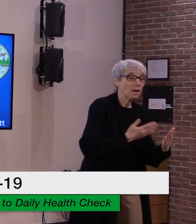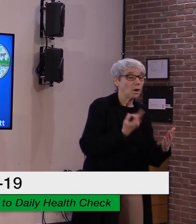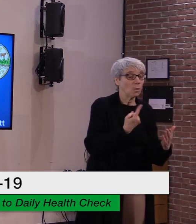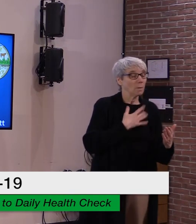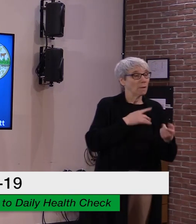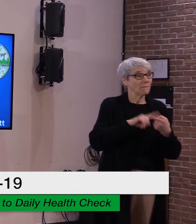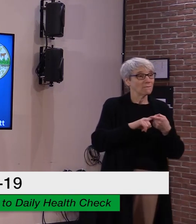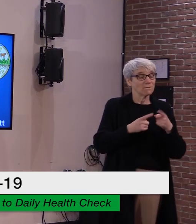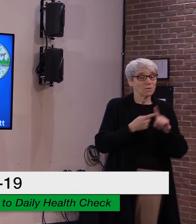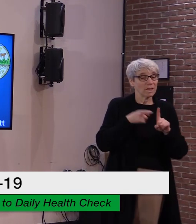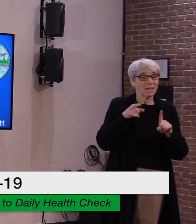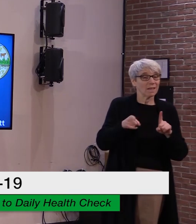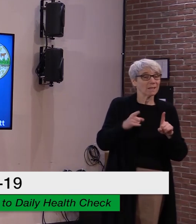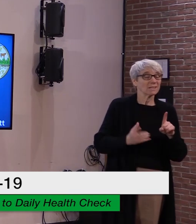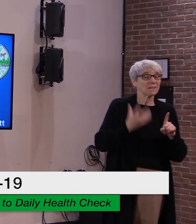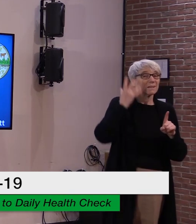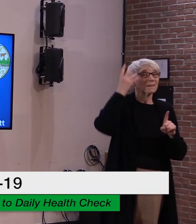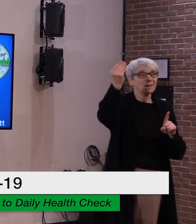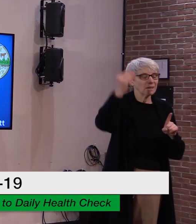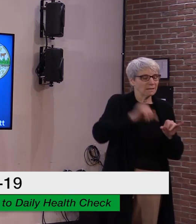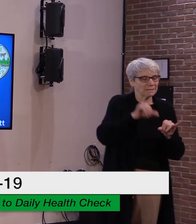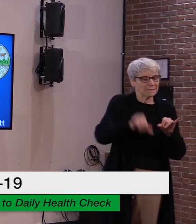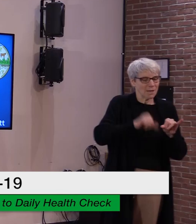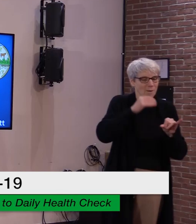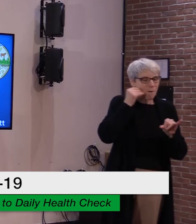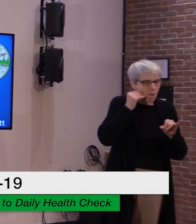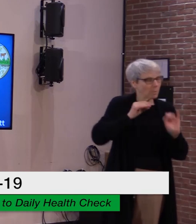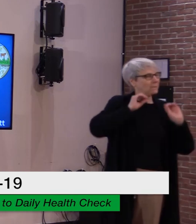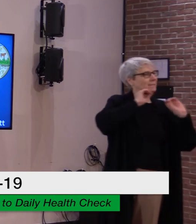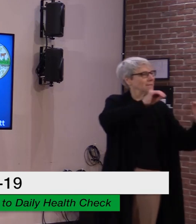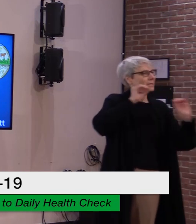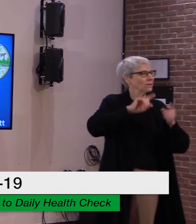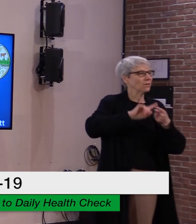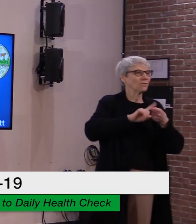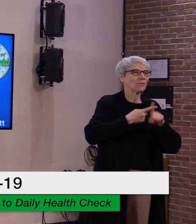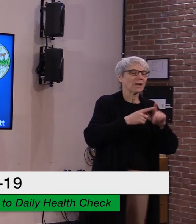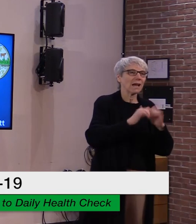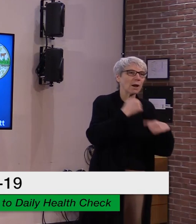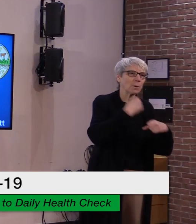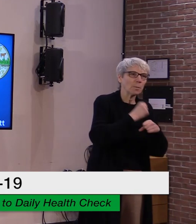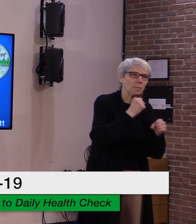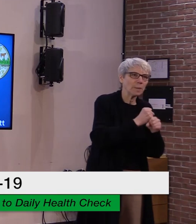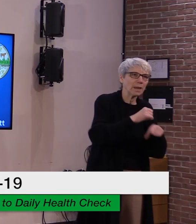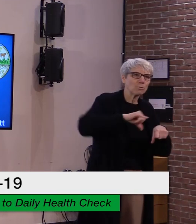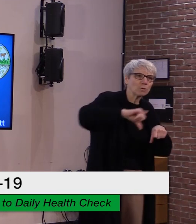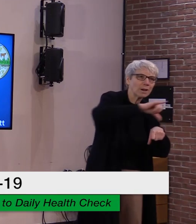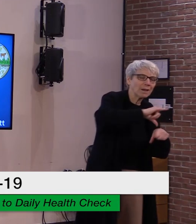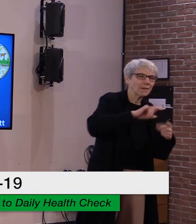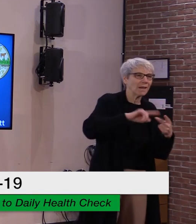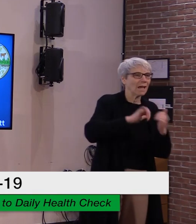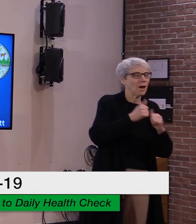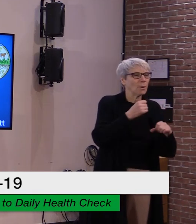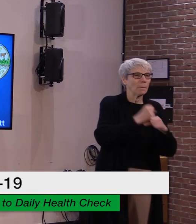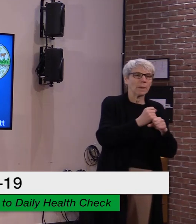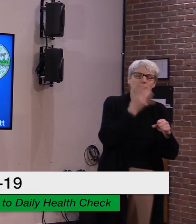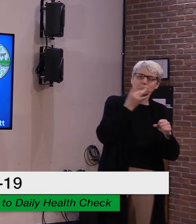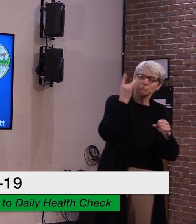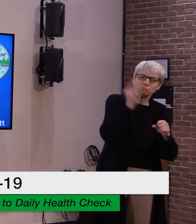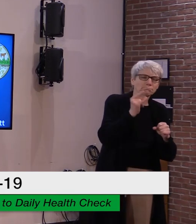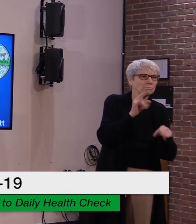coaching her friends by zoom in the art of gravy preparation and baking a pumpkin pie with her renowned crust